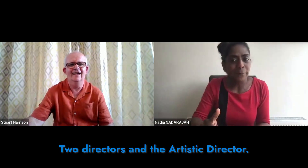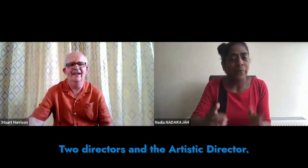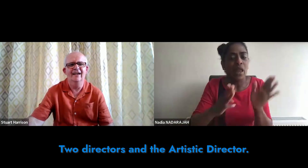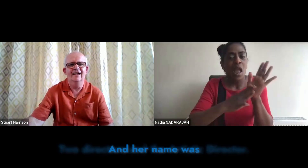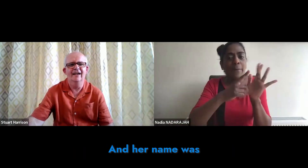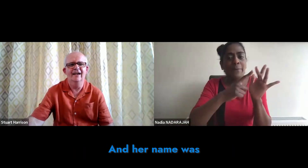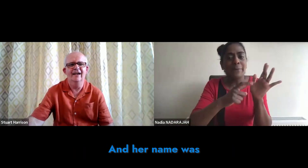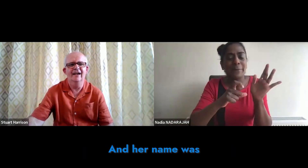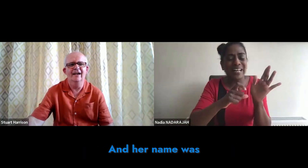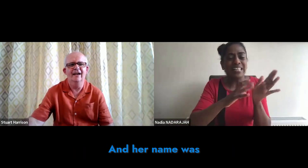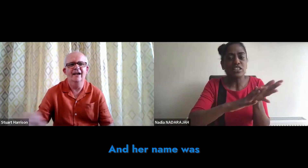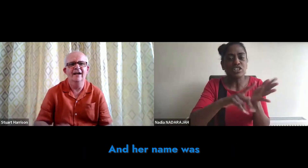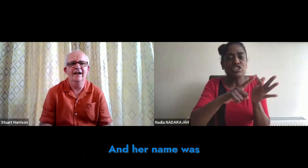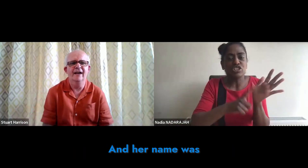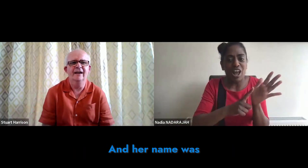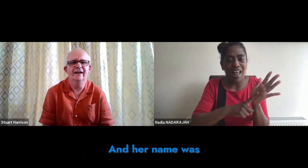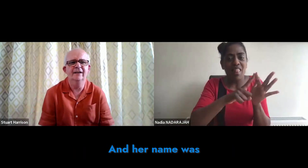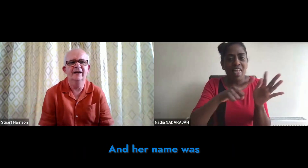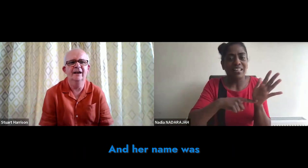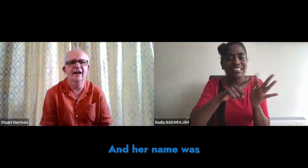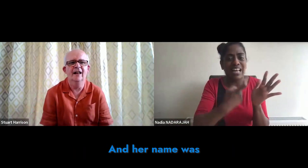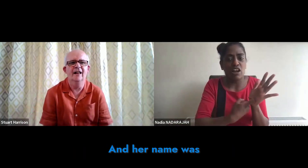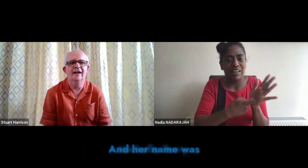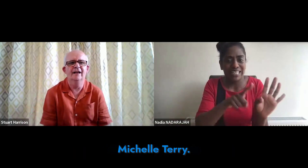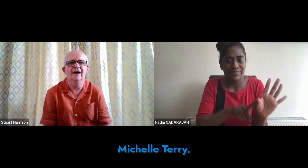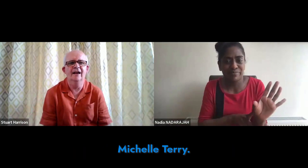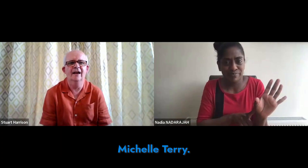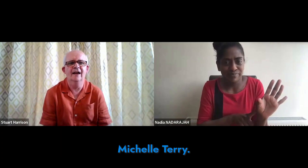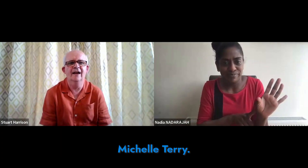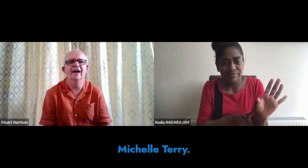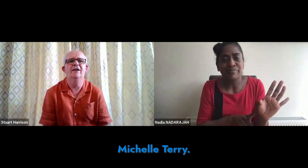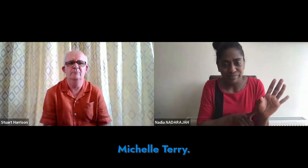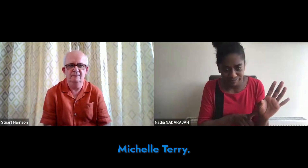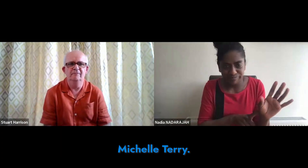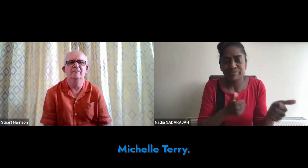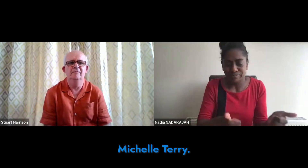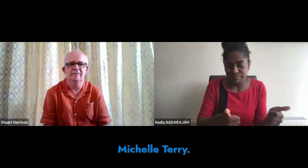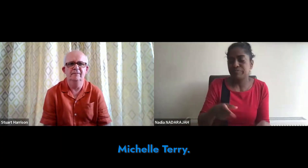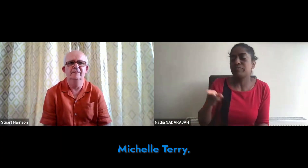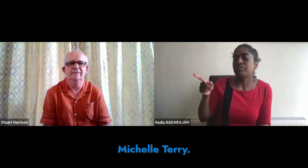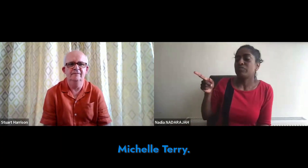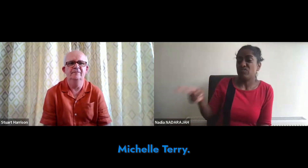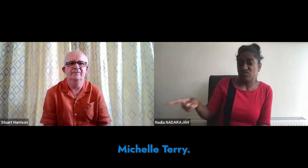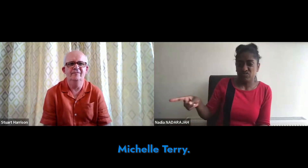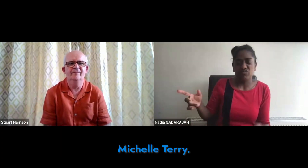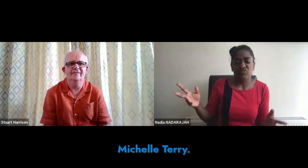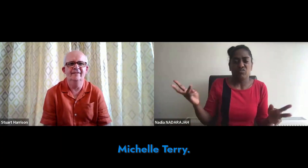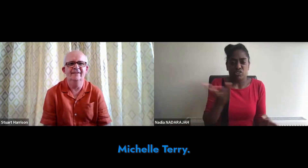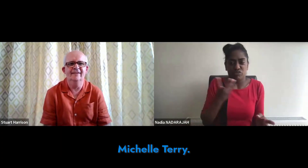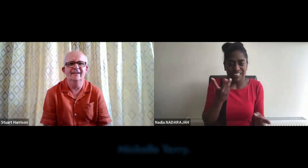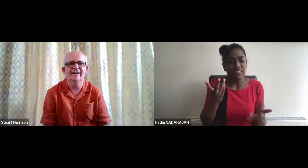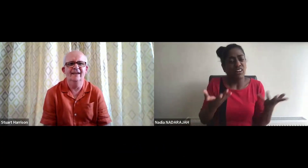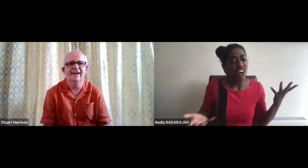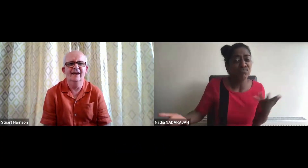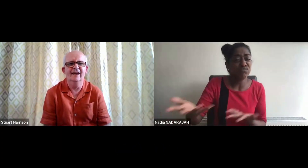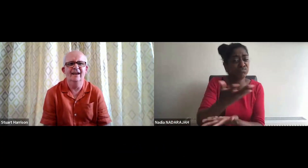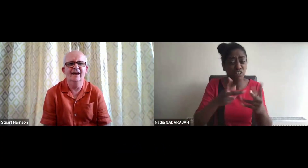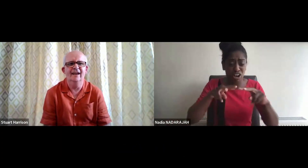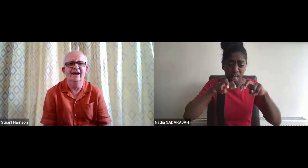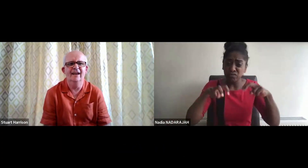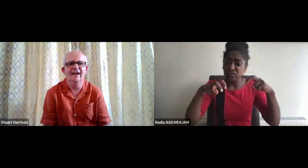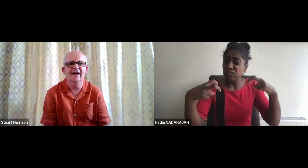the art director, and her name was Michelle Sherry, I think.